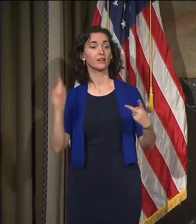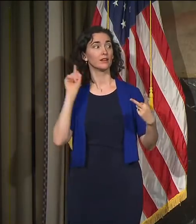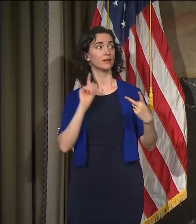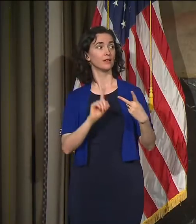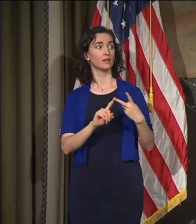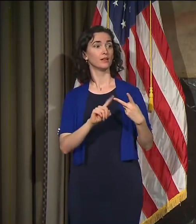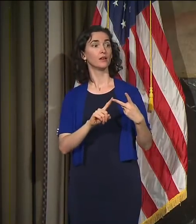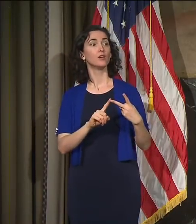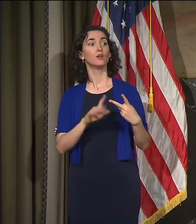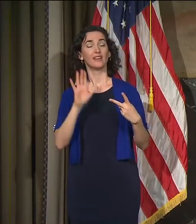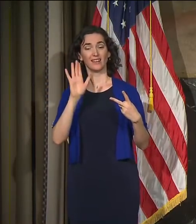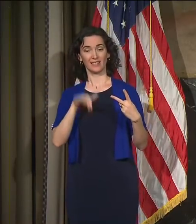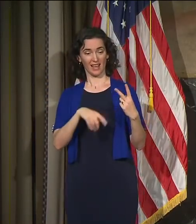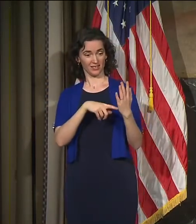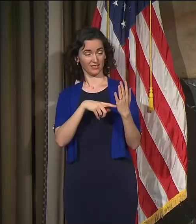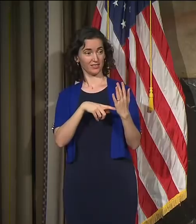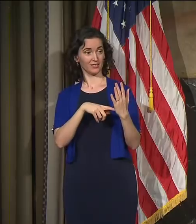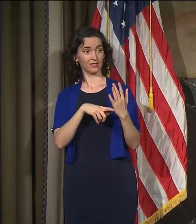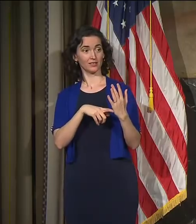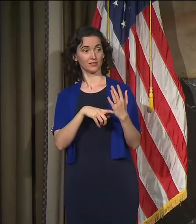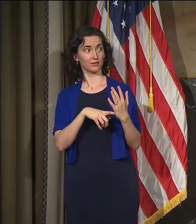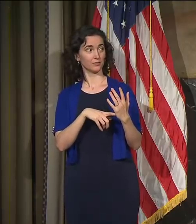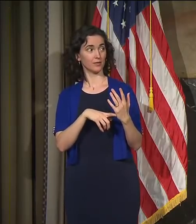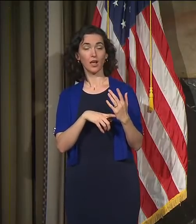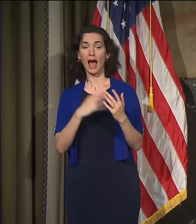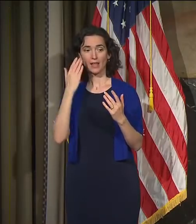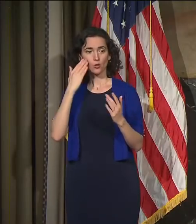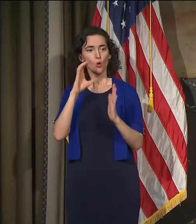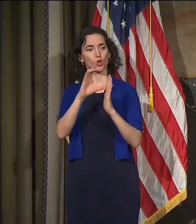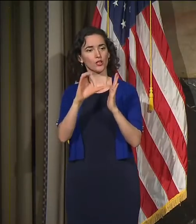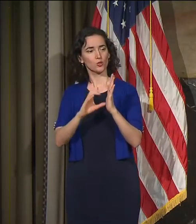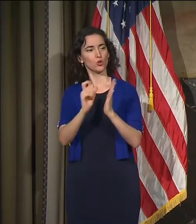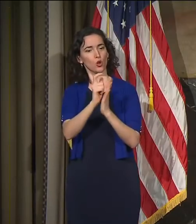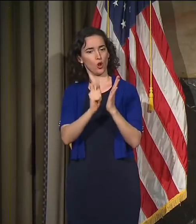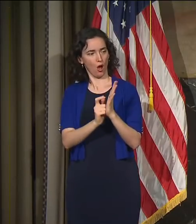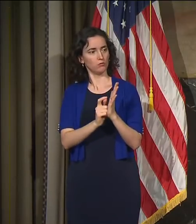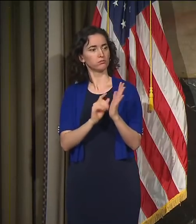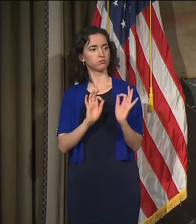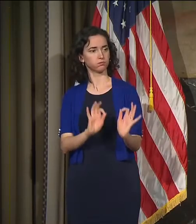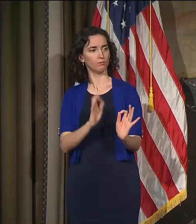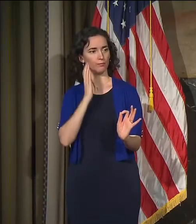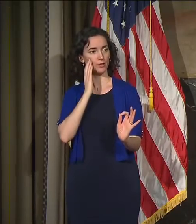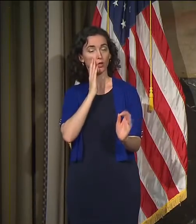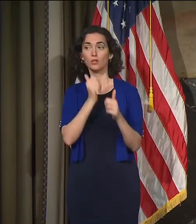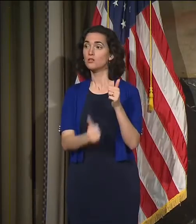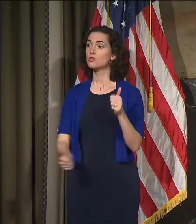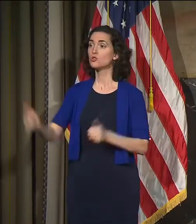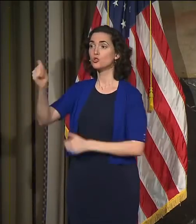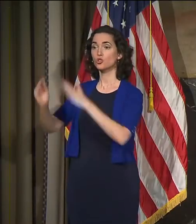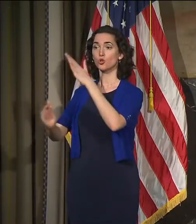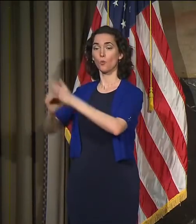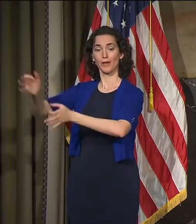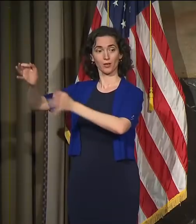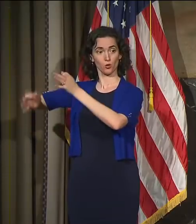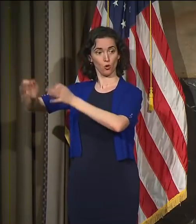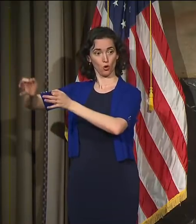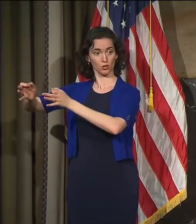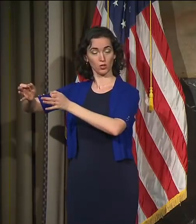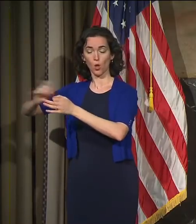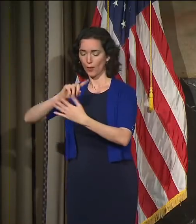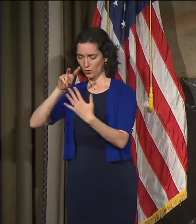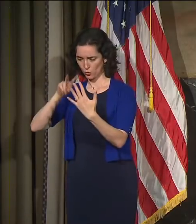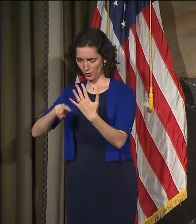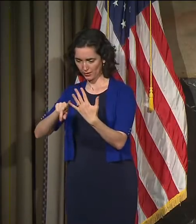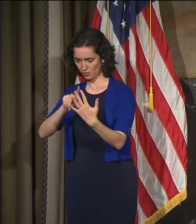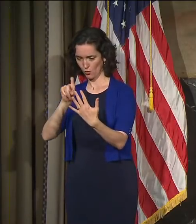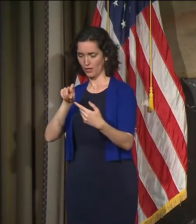fact, unconstitutional. And I'm certain that when the Supreme Court, if and when it does, get to that question, they will